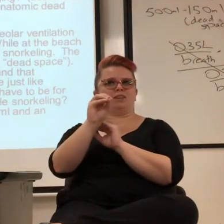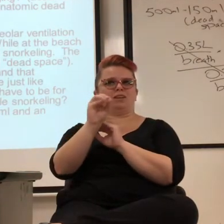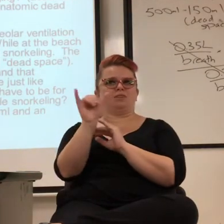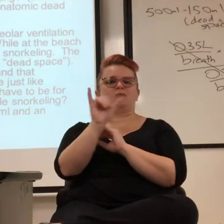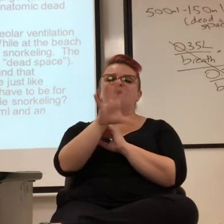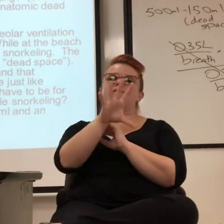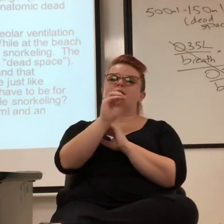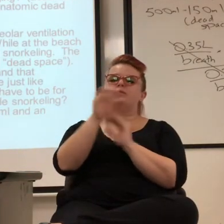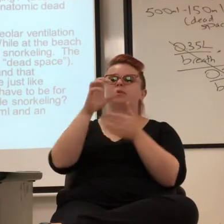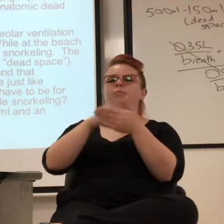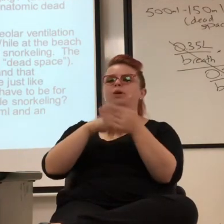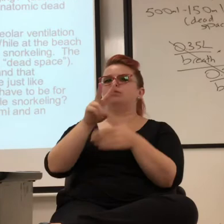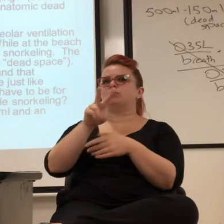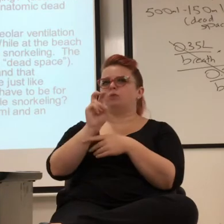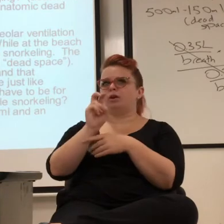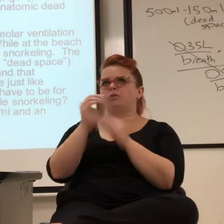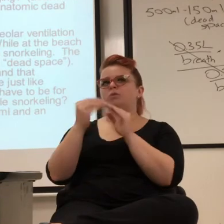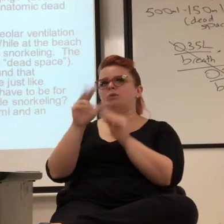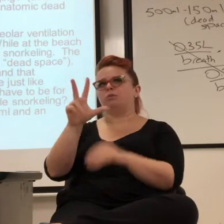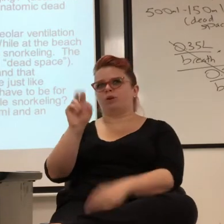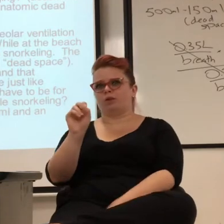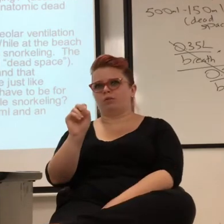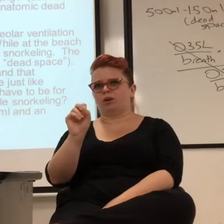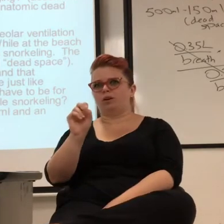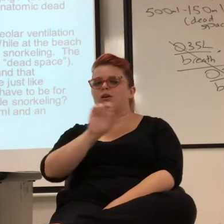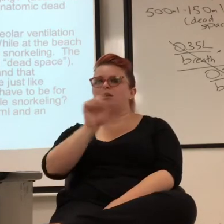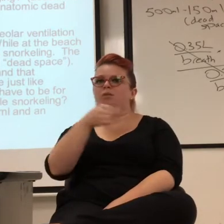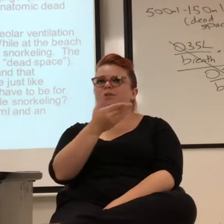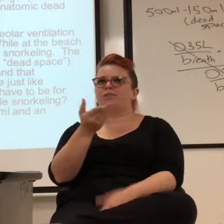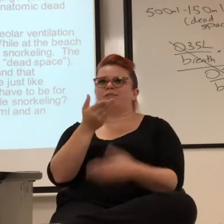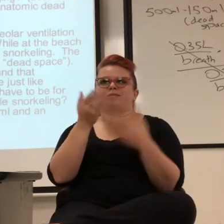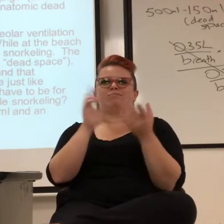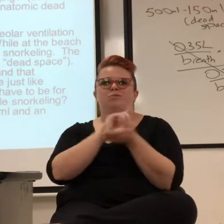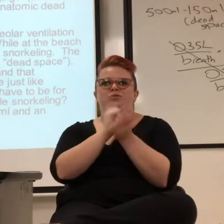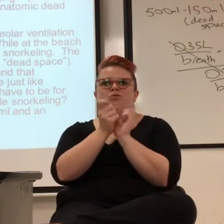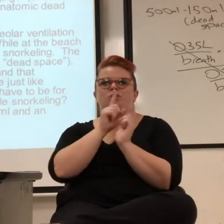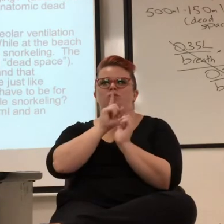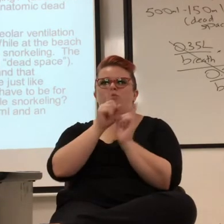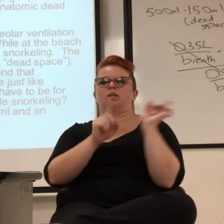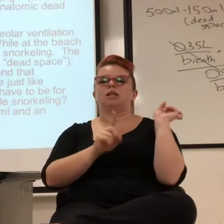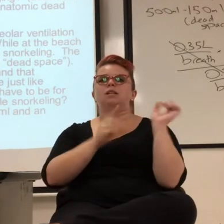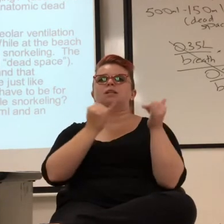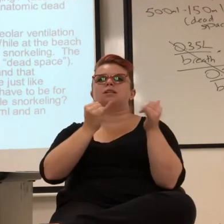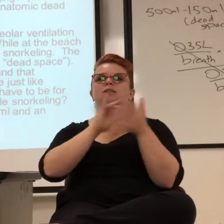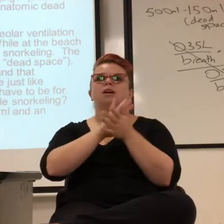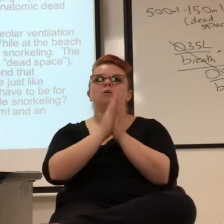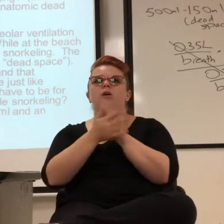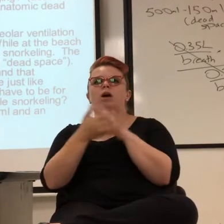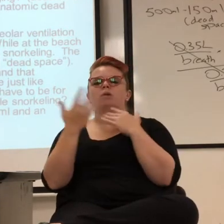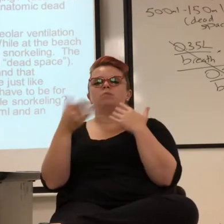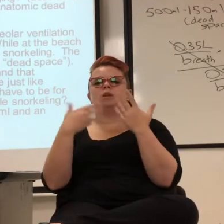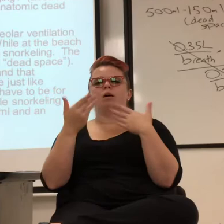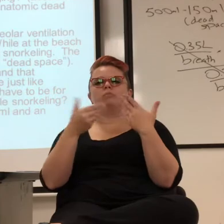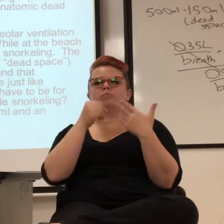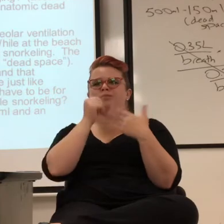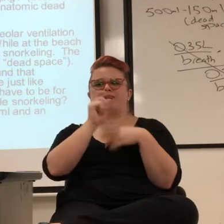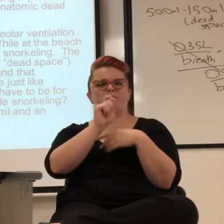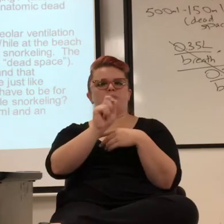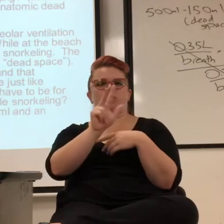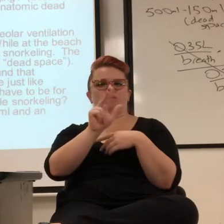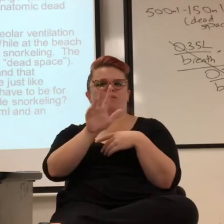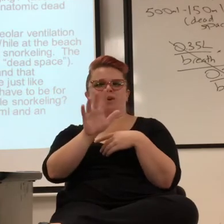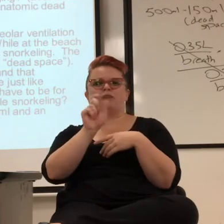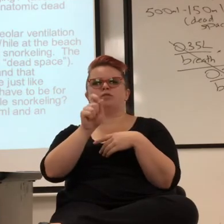500 minus 200 would be 300. So the only thing that would change is this is now, you know, well, not 0.35,